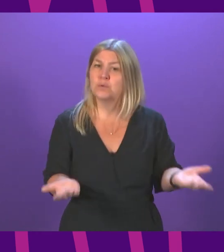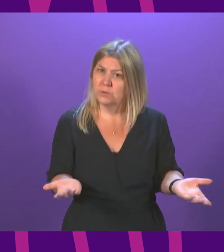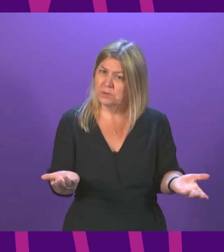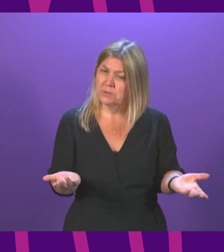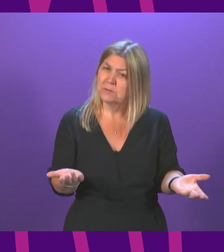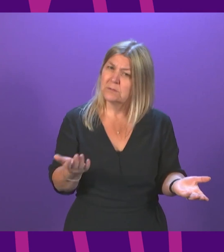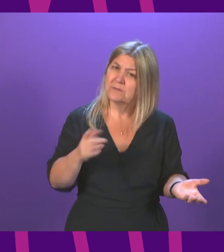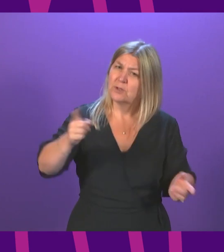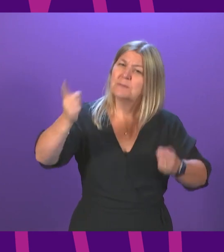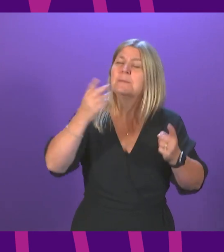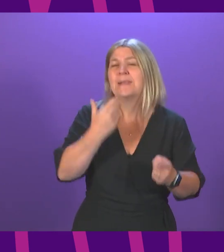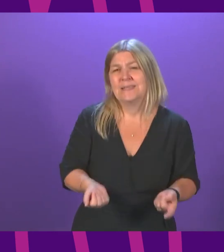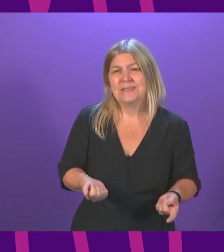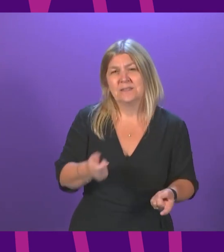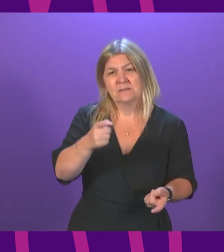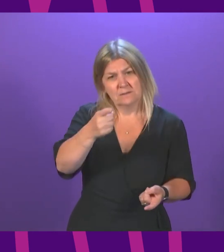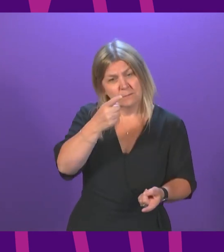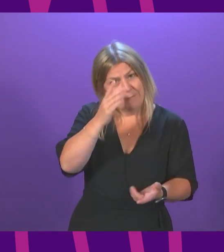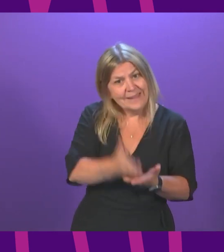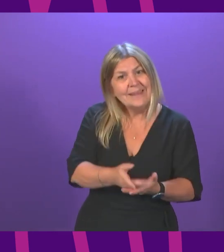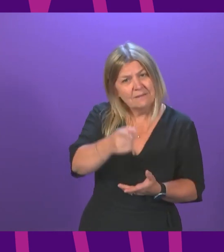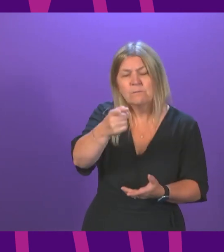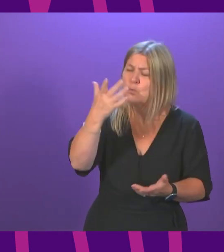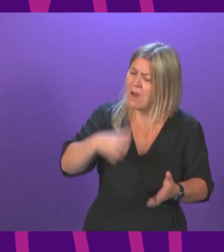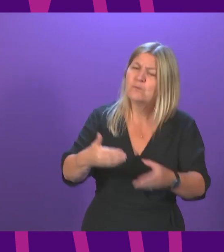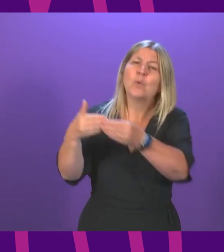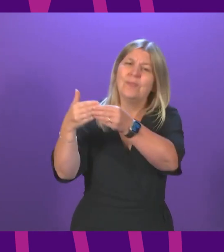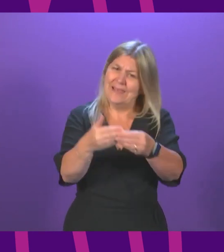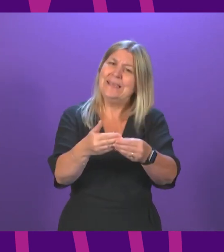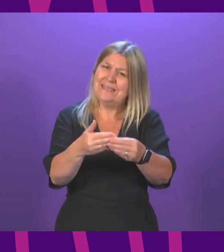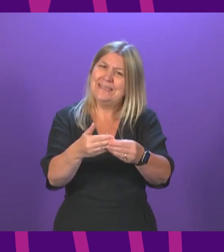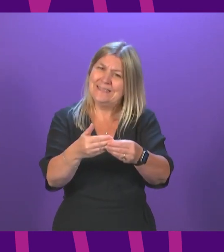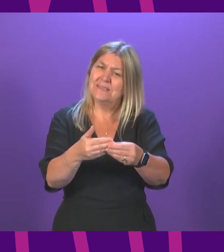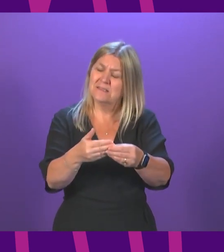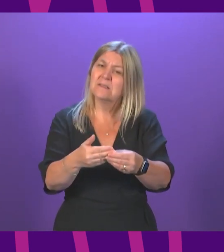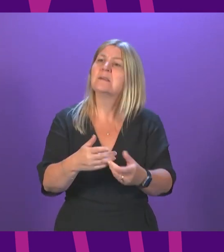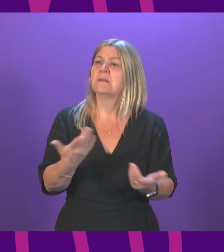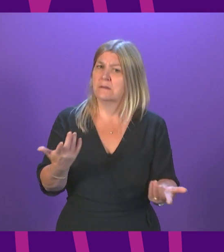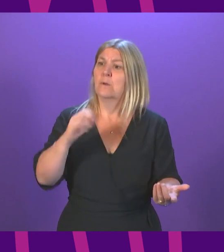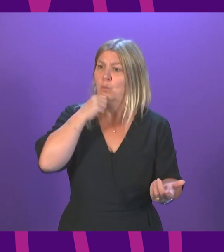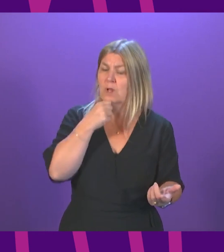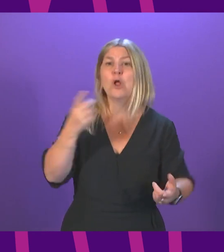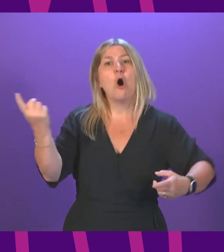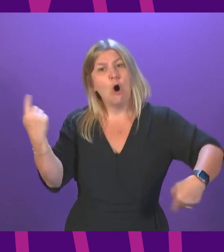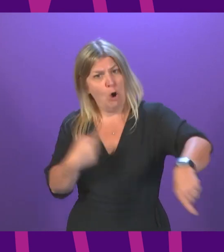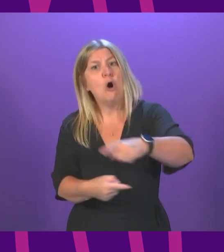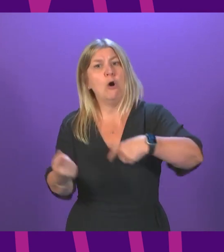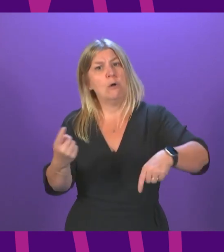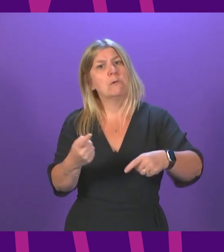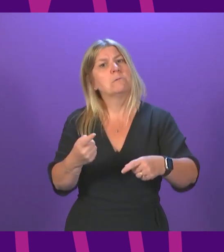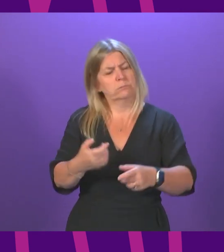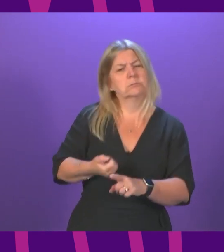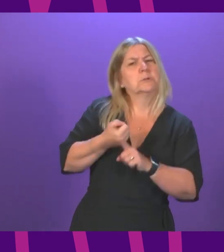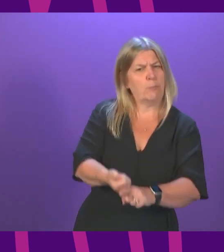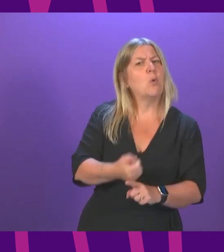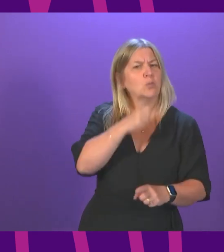First Minister, I believe that you need to lead this charge and we will all, all be behind